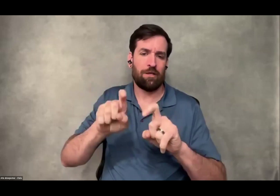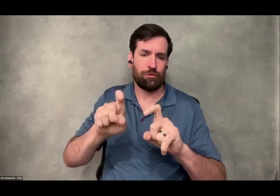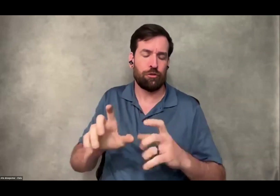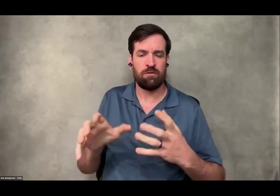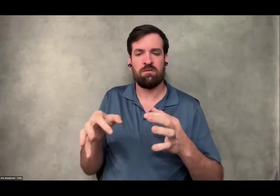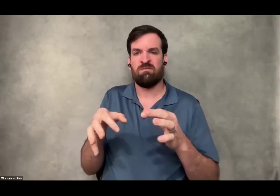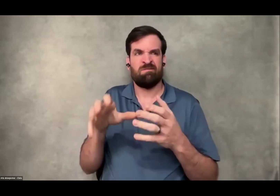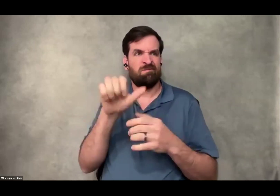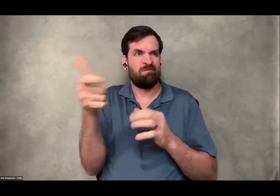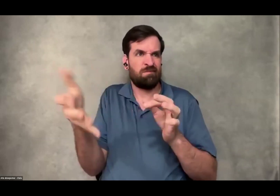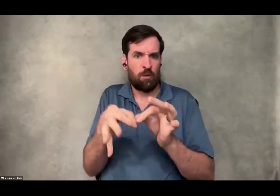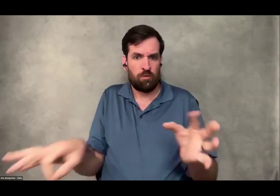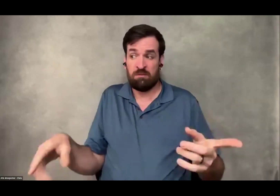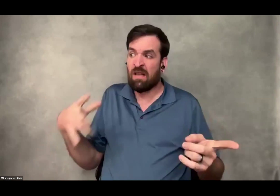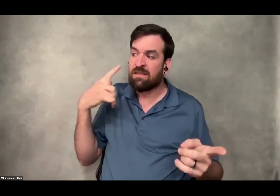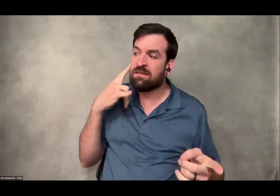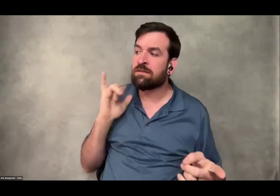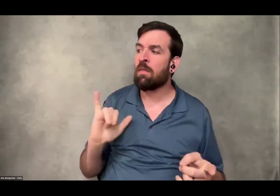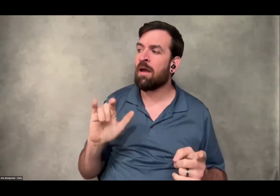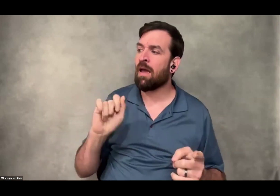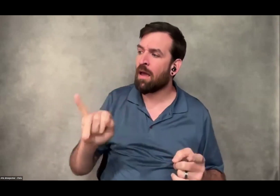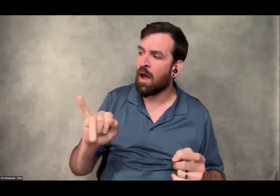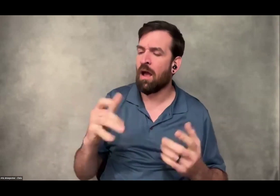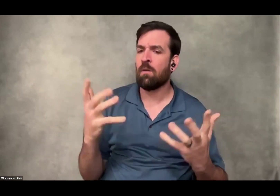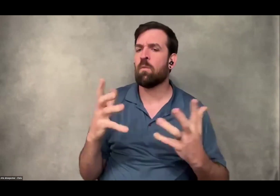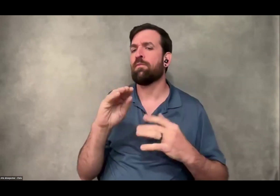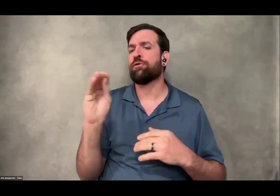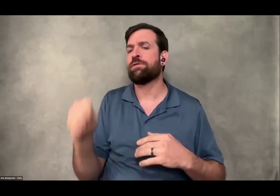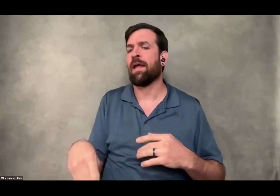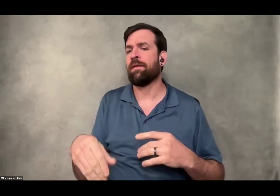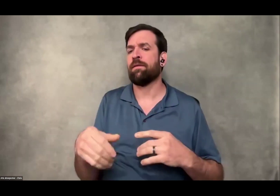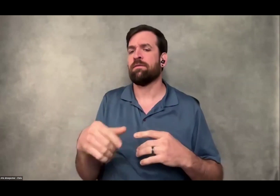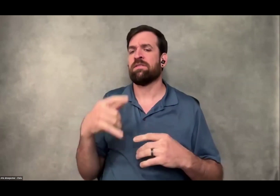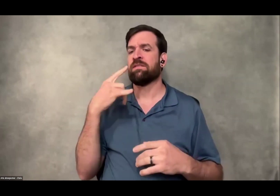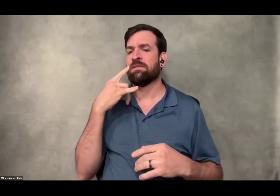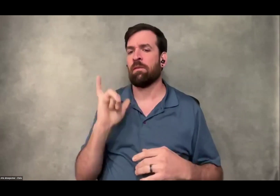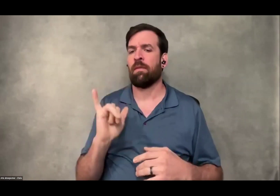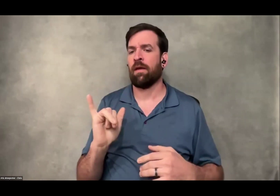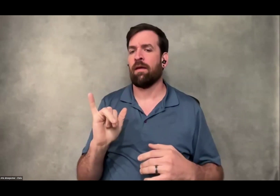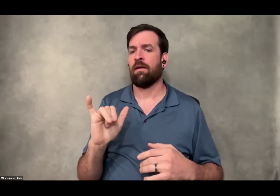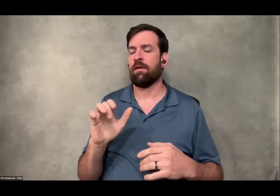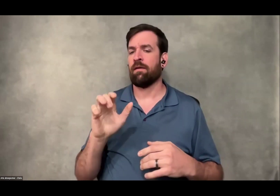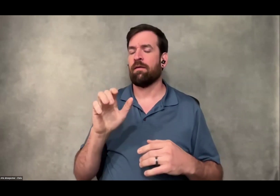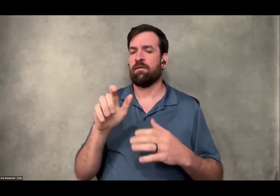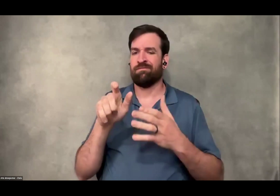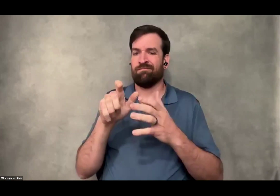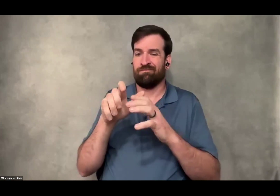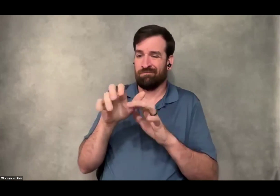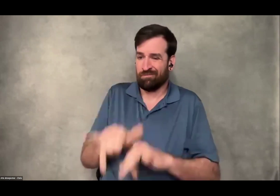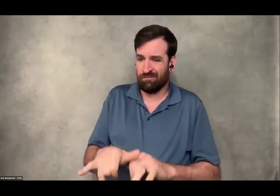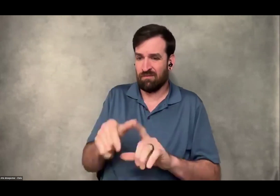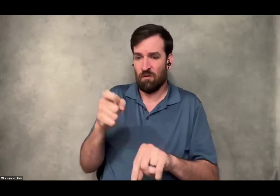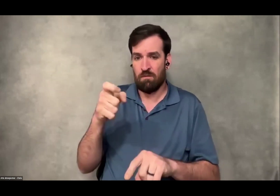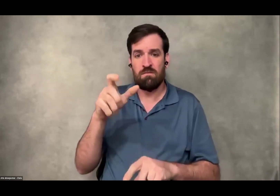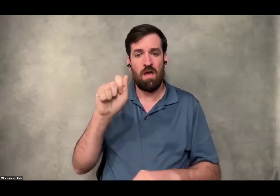and ask it, does it sound like AI, or what percentage of this may sound like as if it would be written by